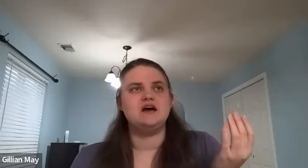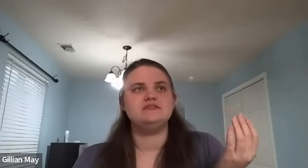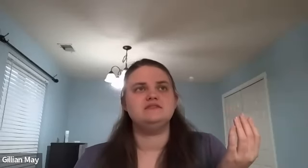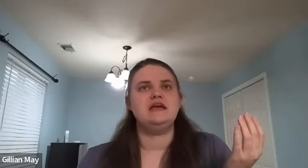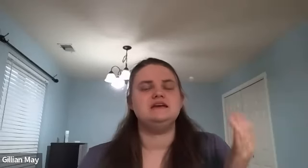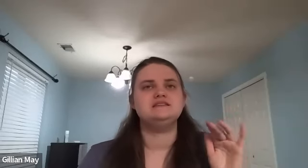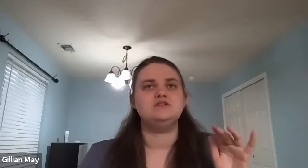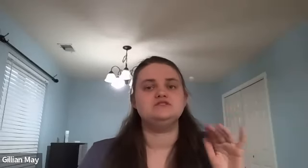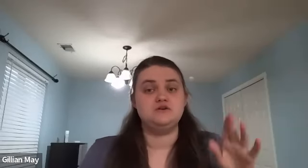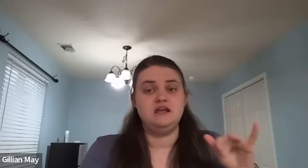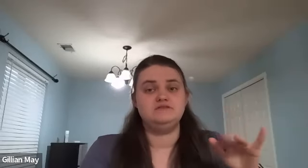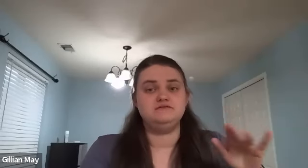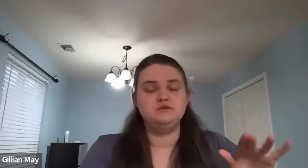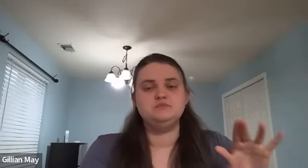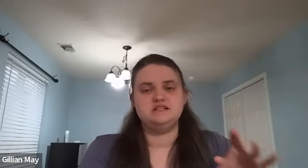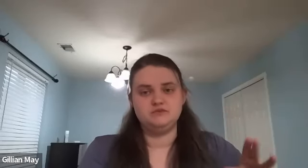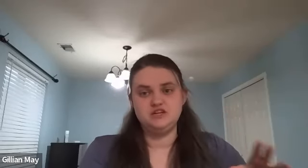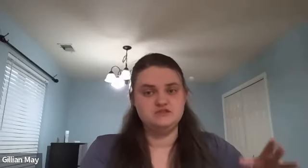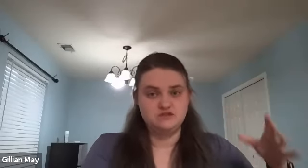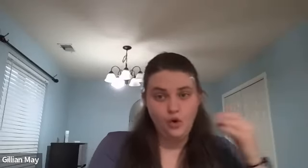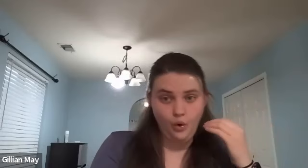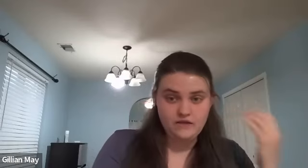not ASL's their native language, but it's not what they use in their